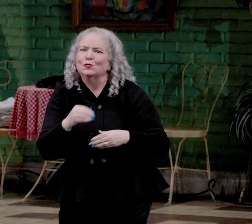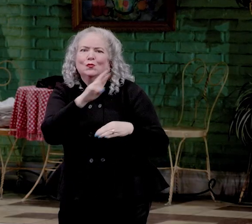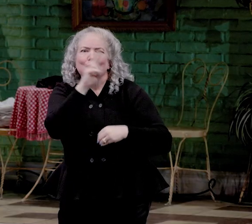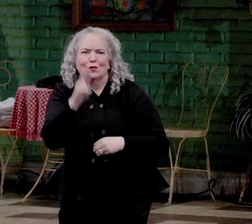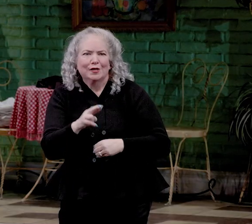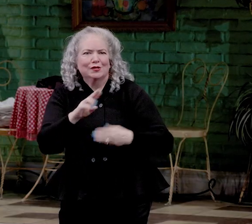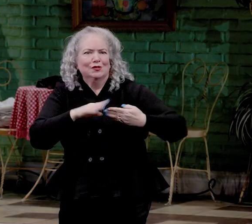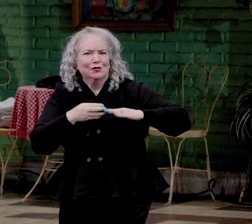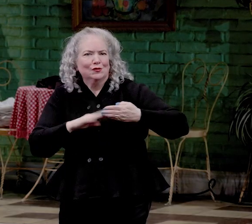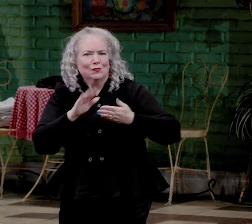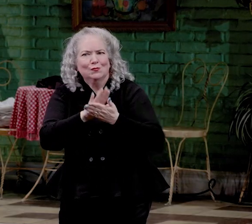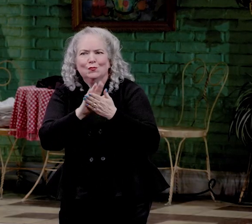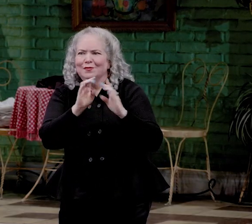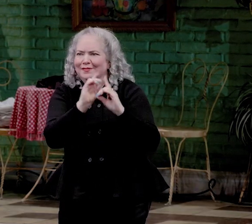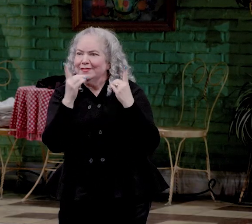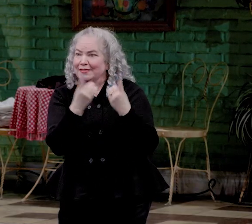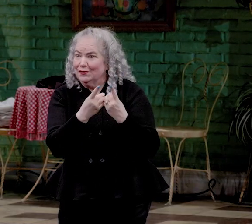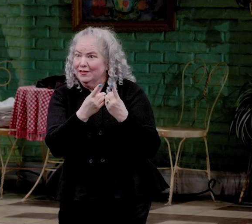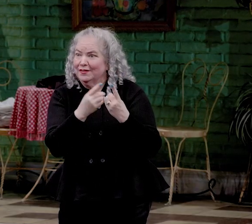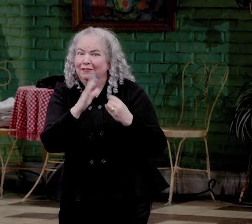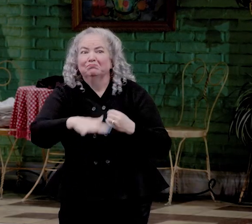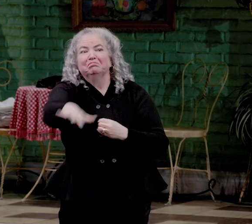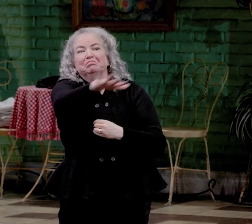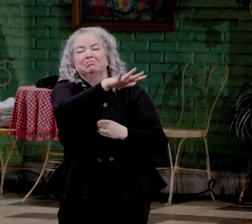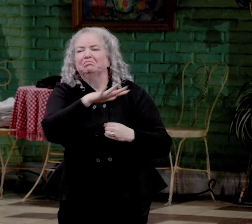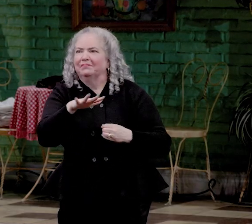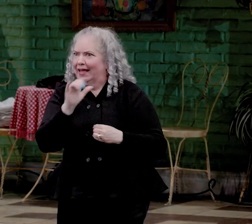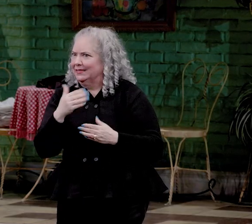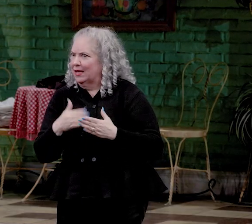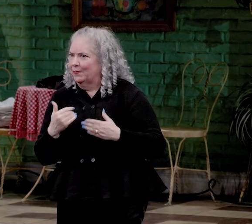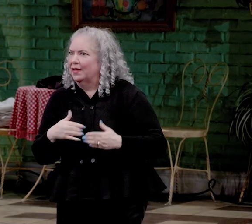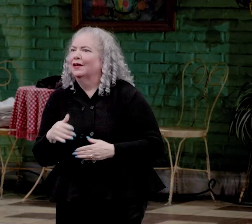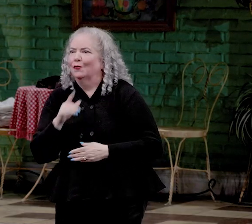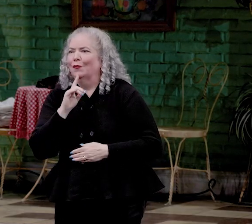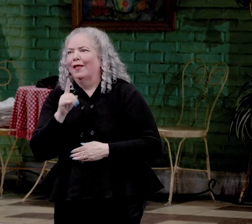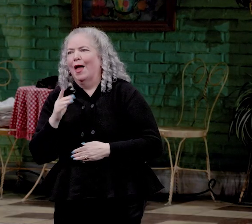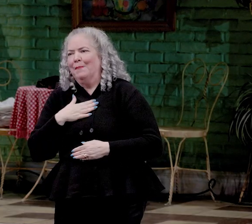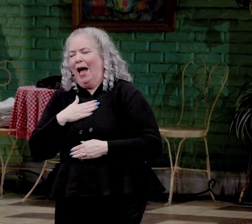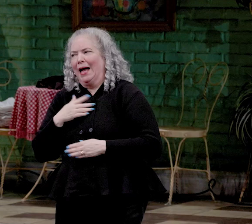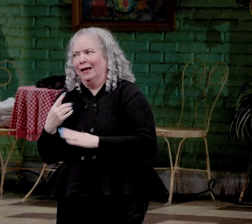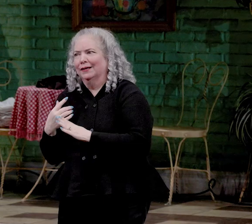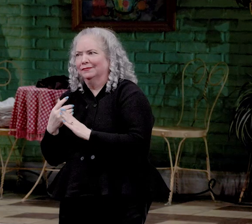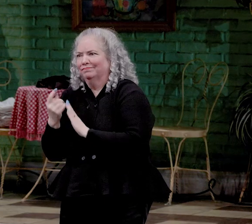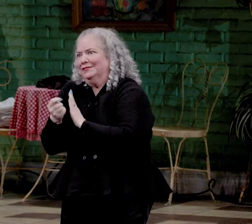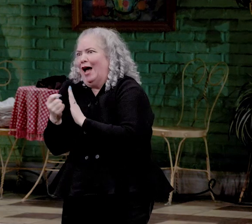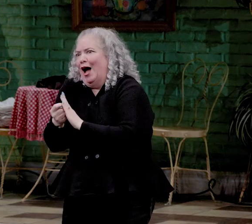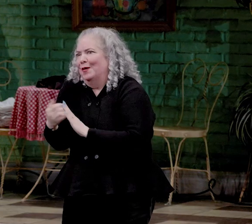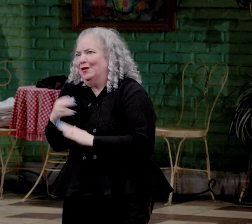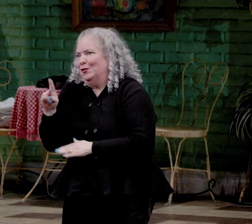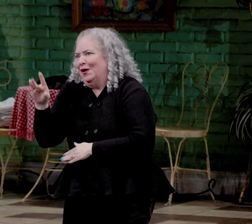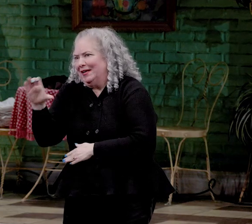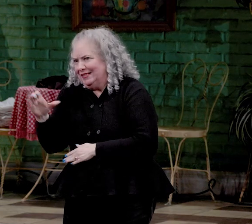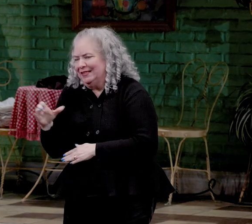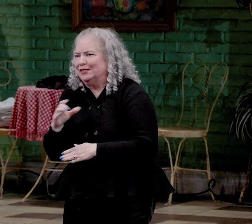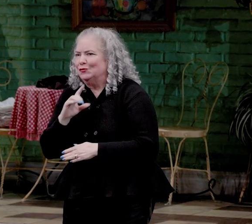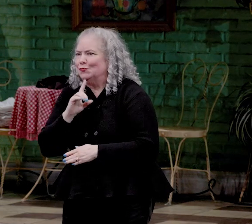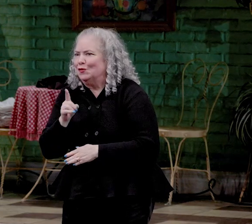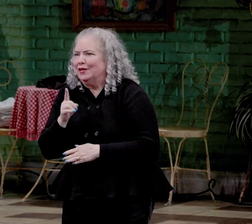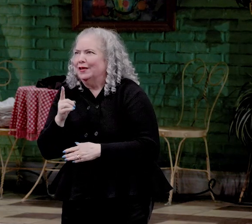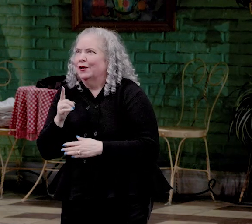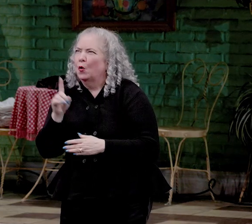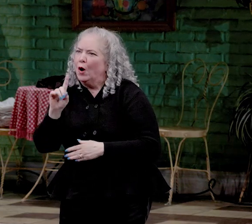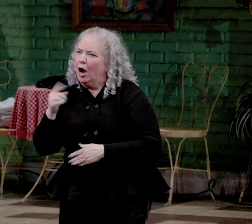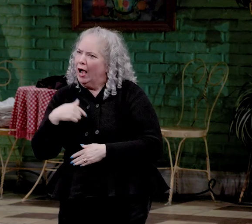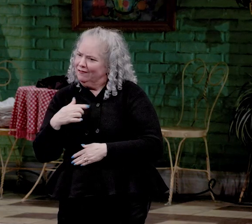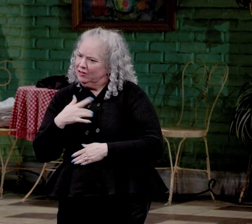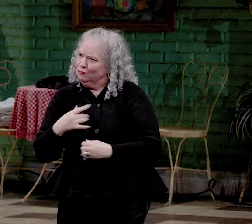School District and surrounding communities. This is something I did a lot in my time in New York City, and I'm very excited to bridge the gap with theater